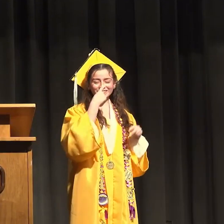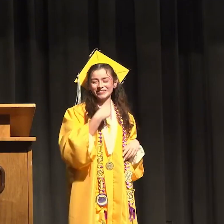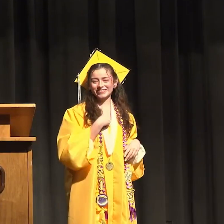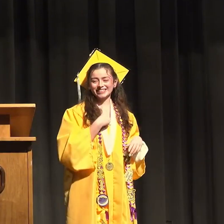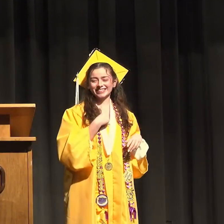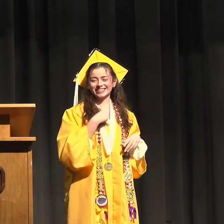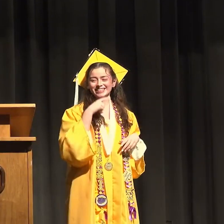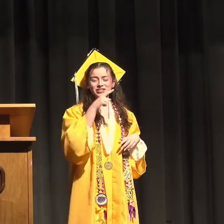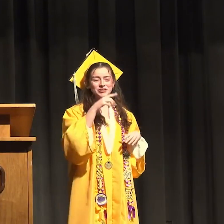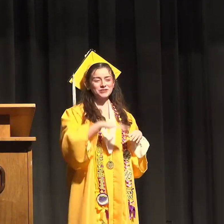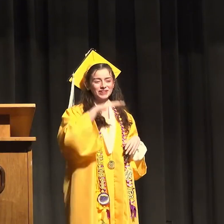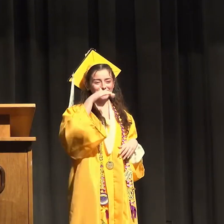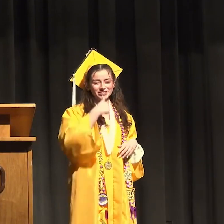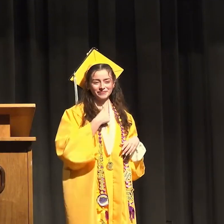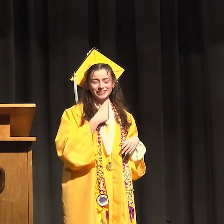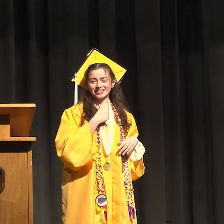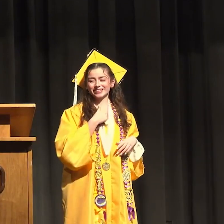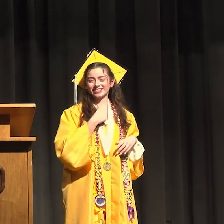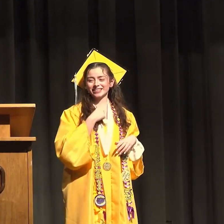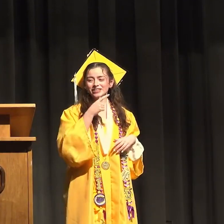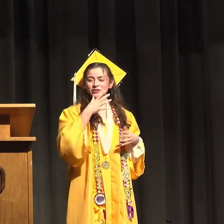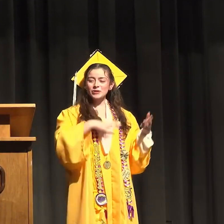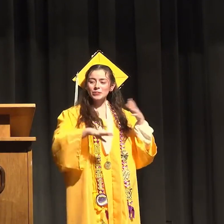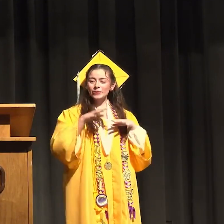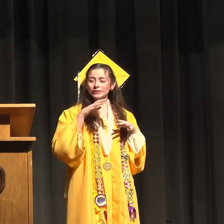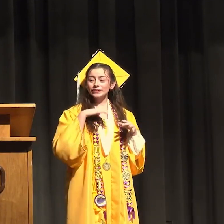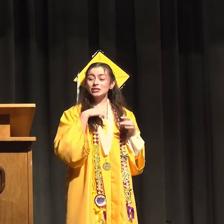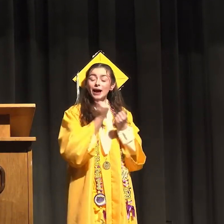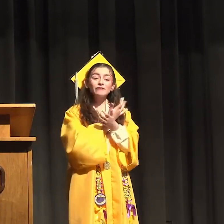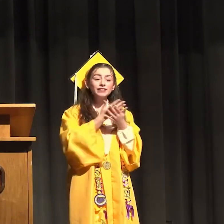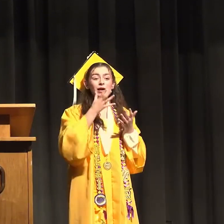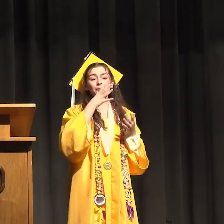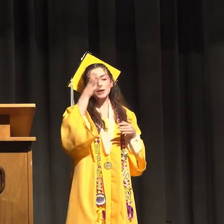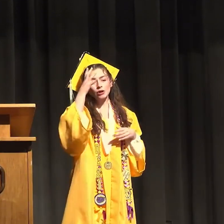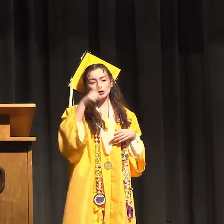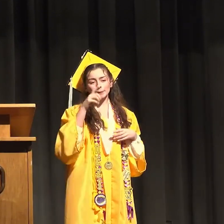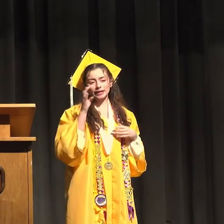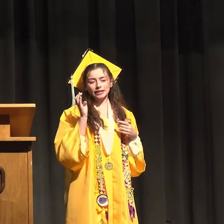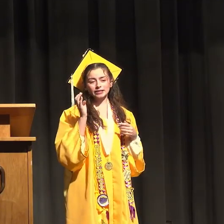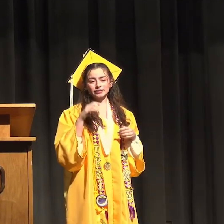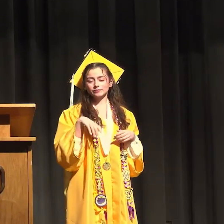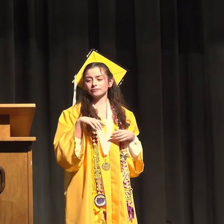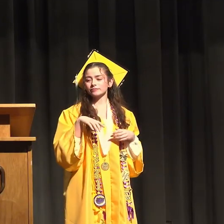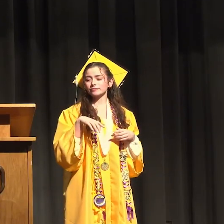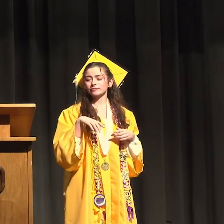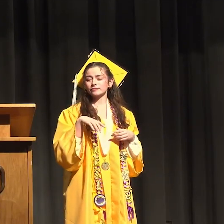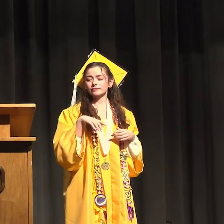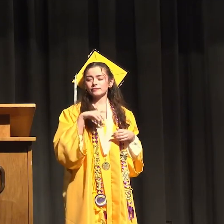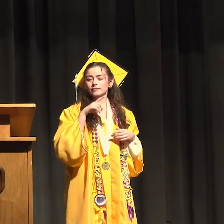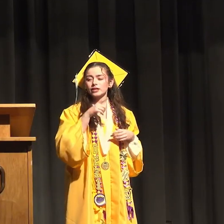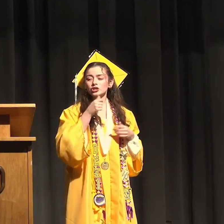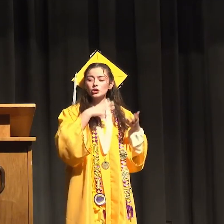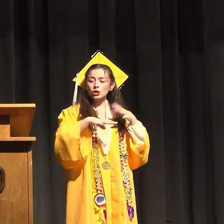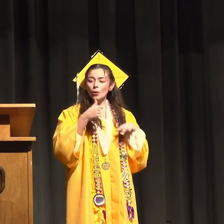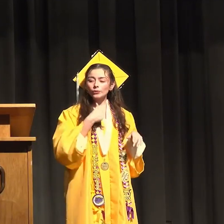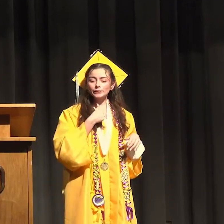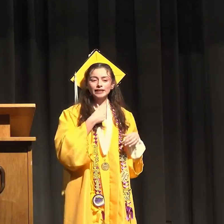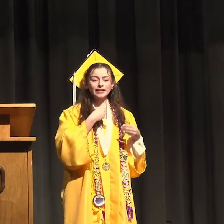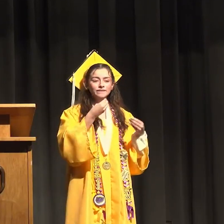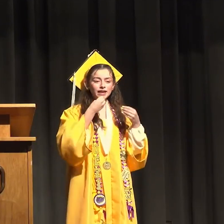look out for me, she raised me. She became everything a parent should be. She clothed